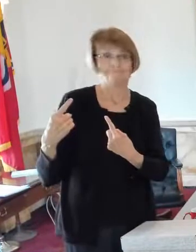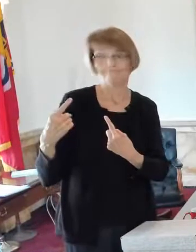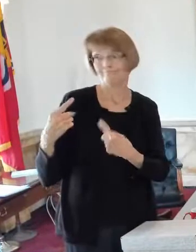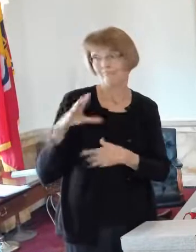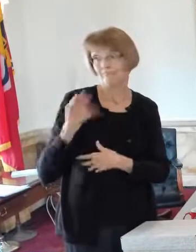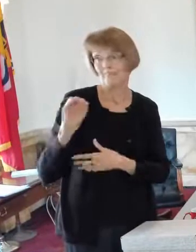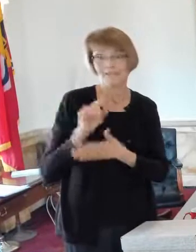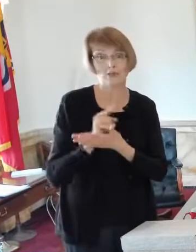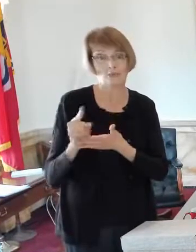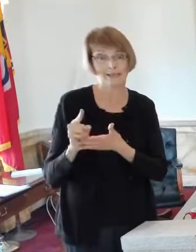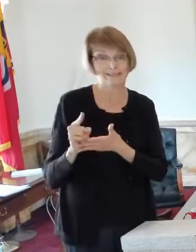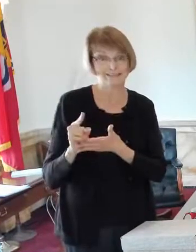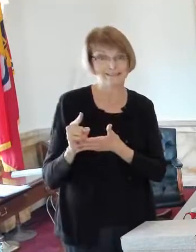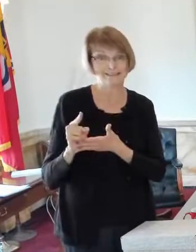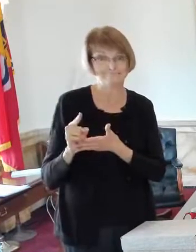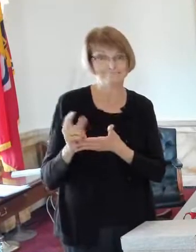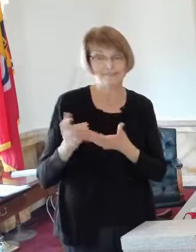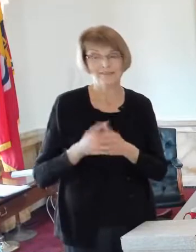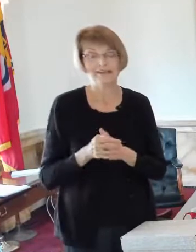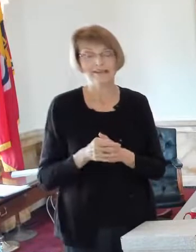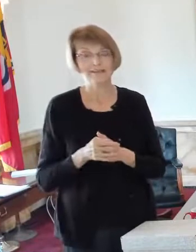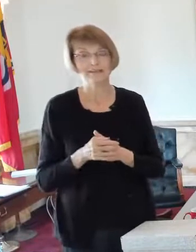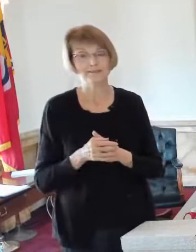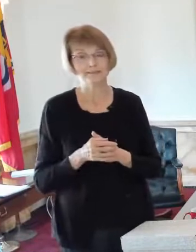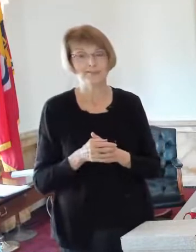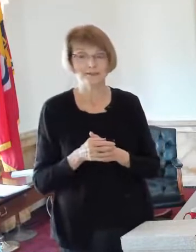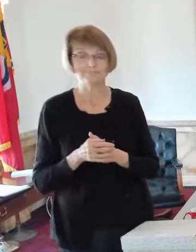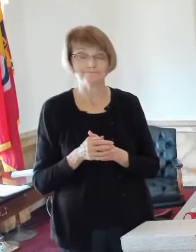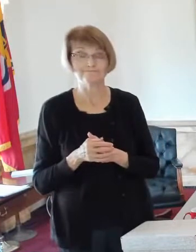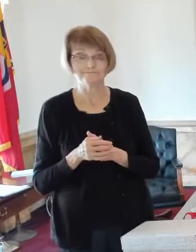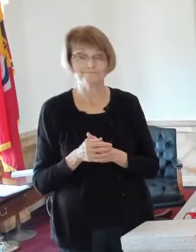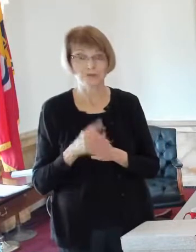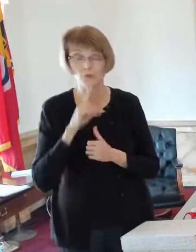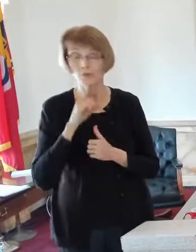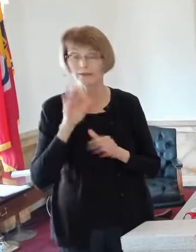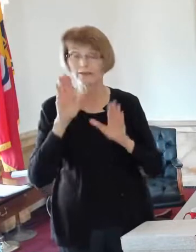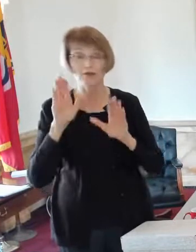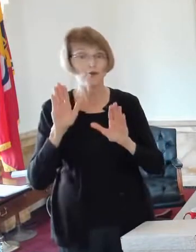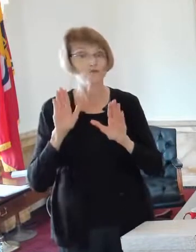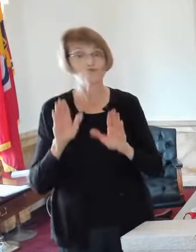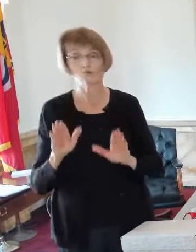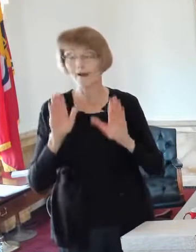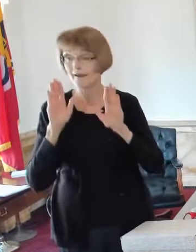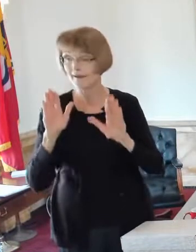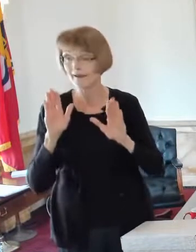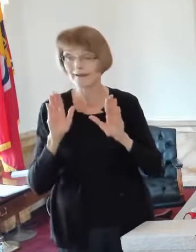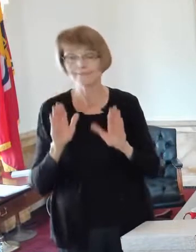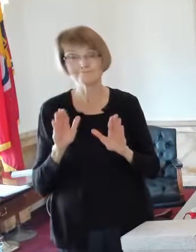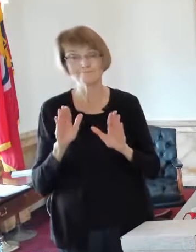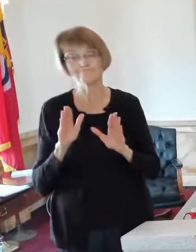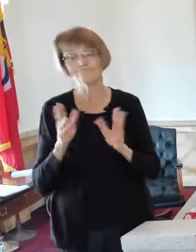50-some weeks. And it has been a great way to be able to